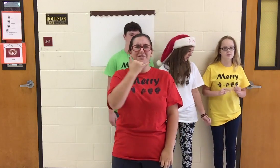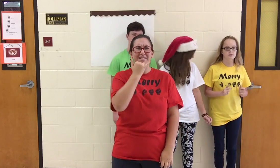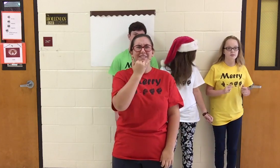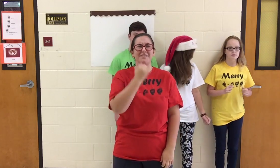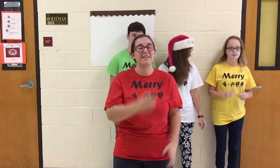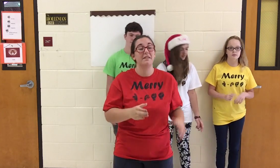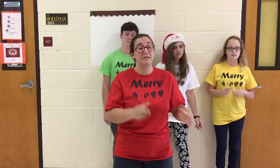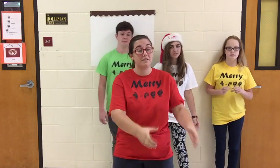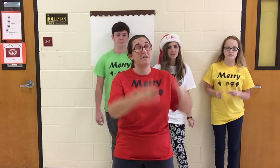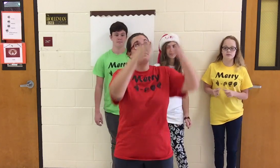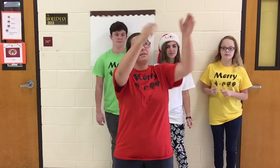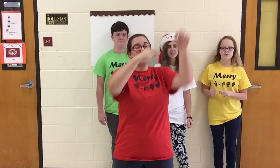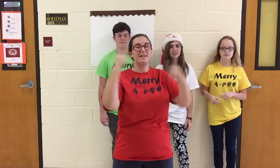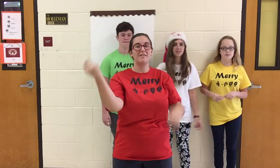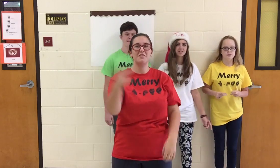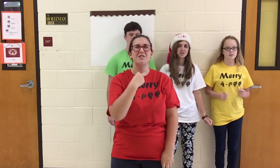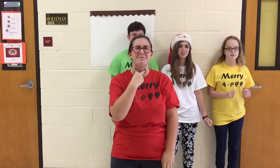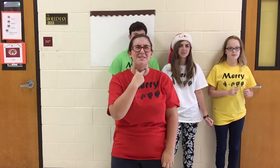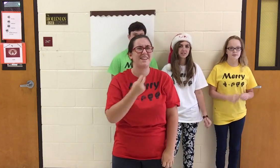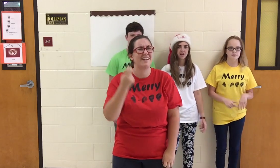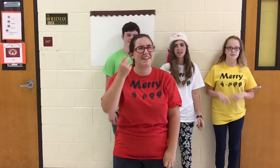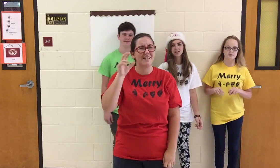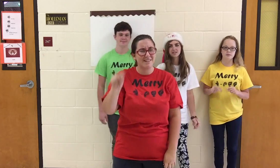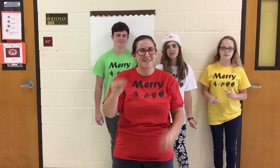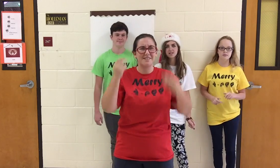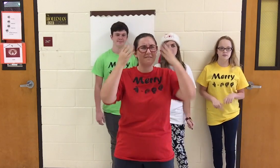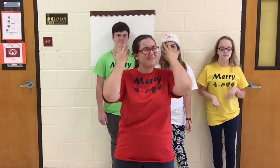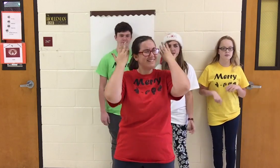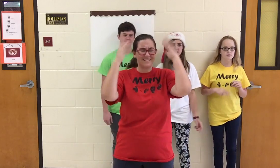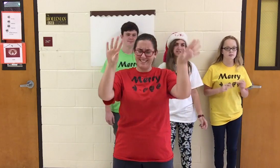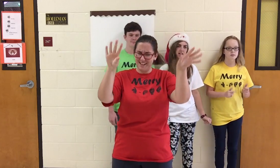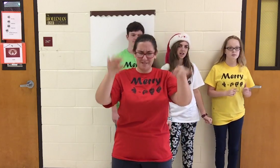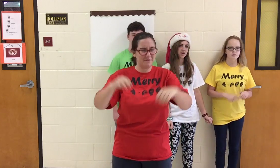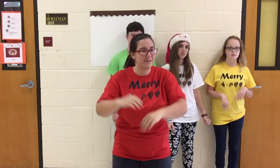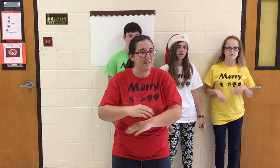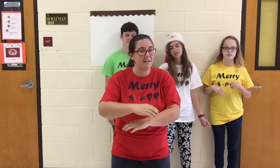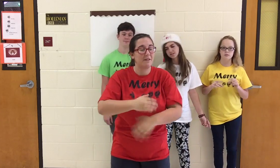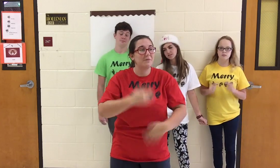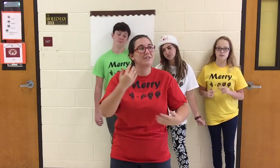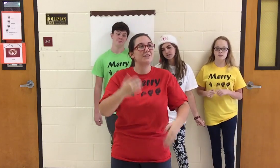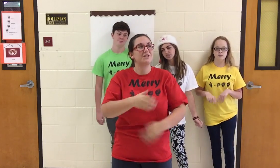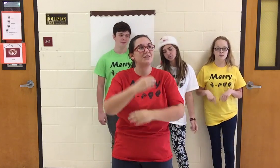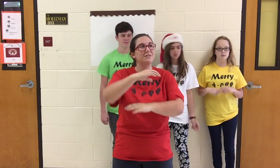that there's something in the chimney, and it doesn't make a sound, but I wish.